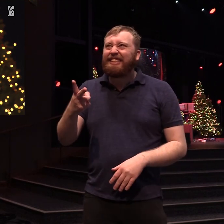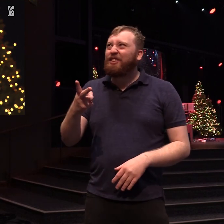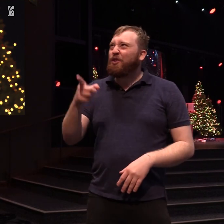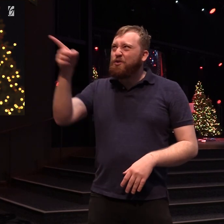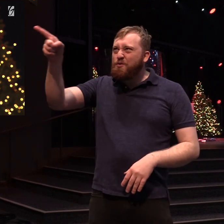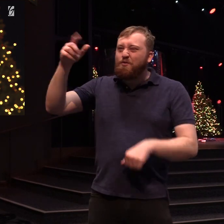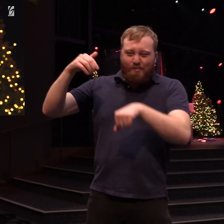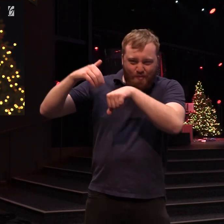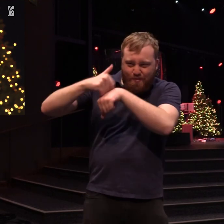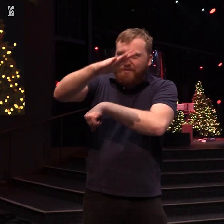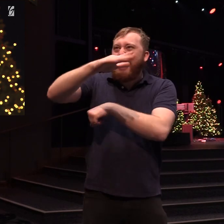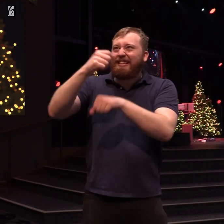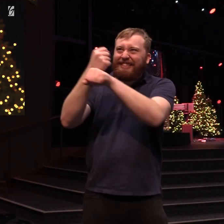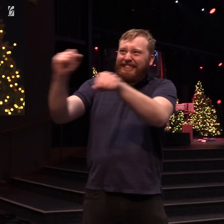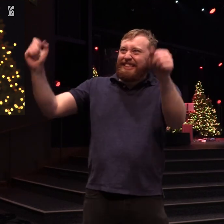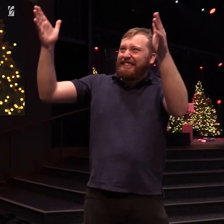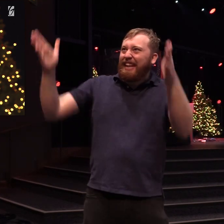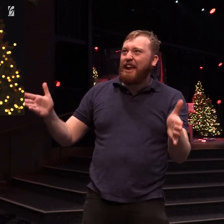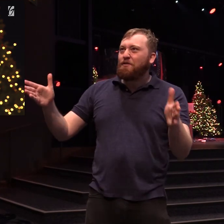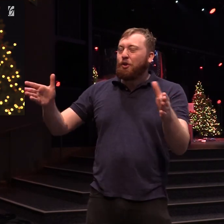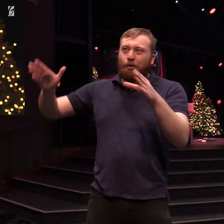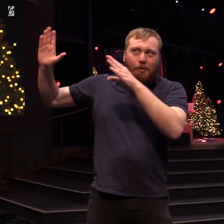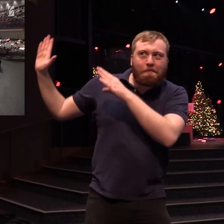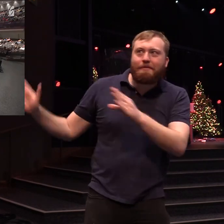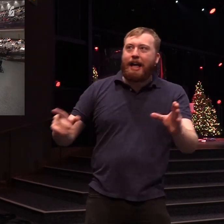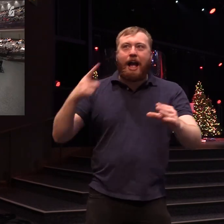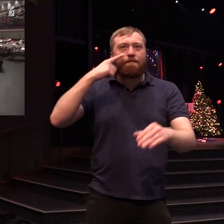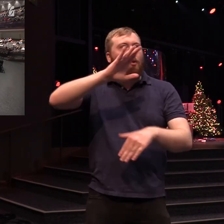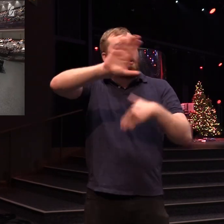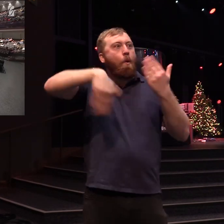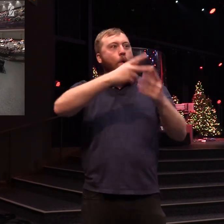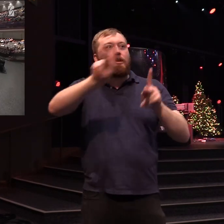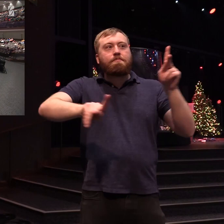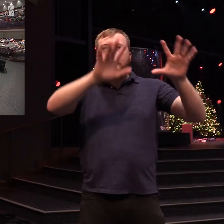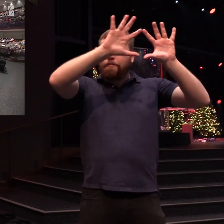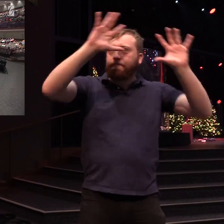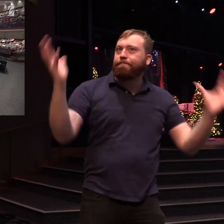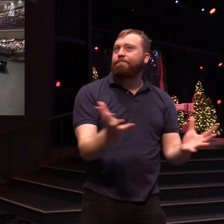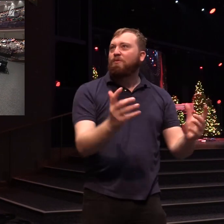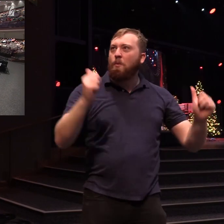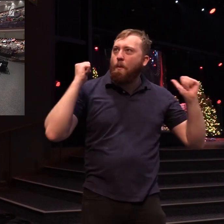which you have prepared before all people.